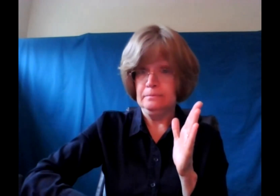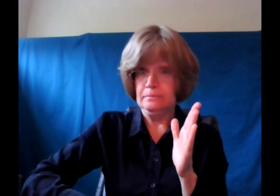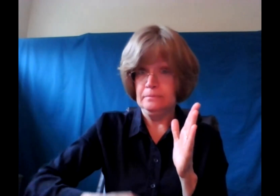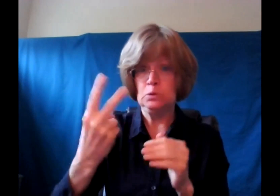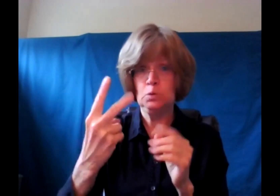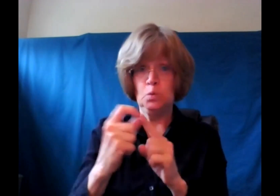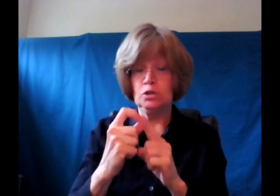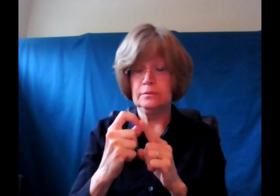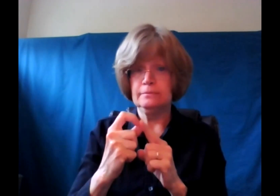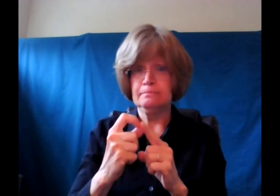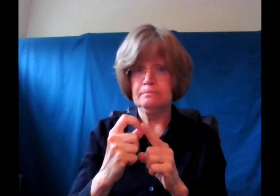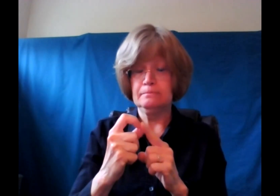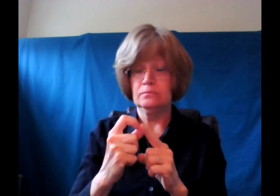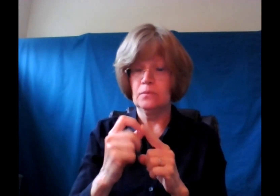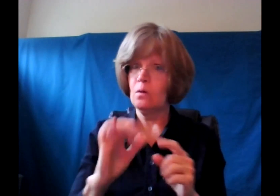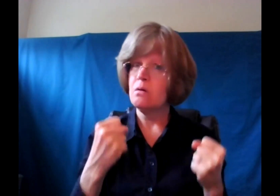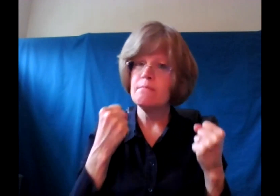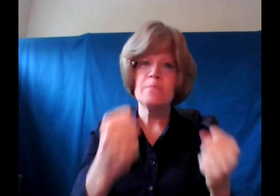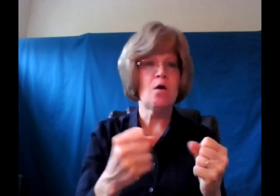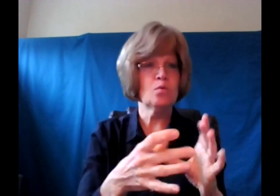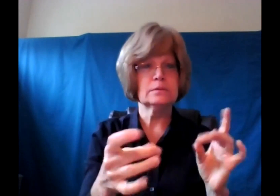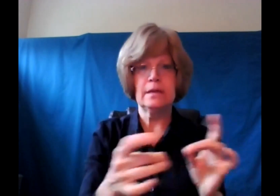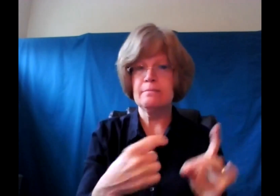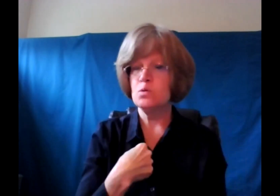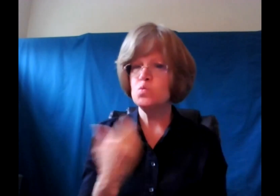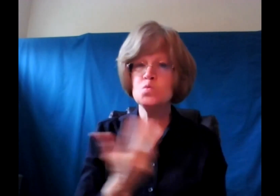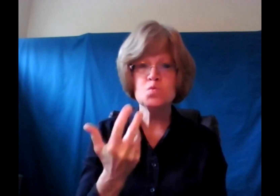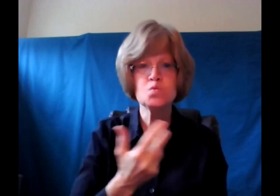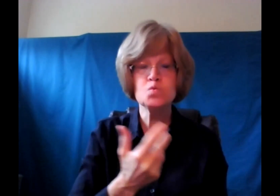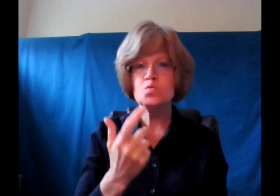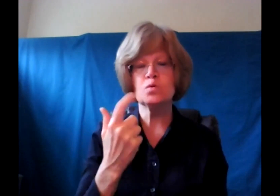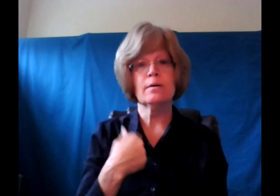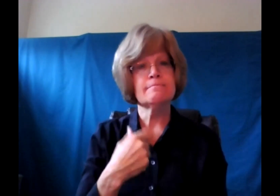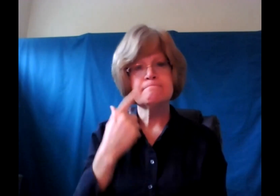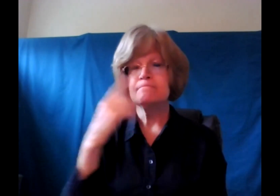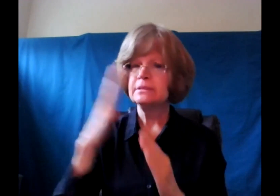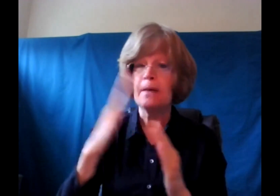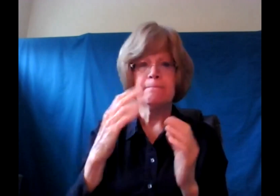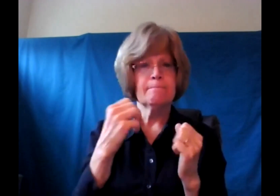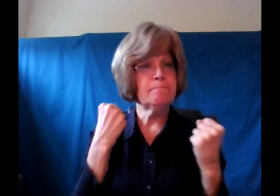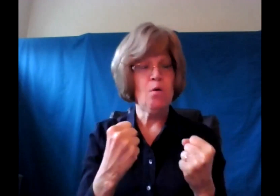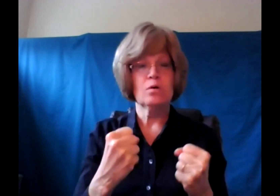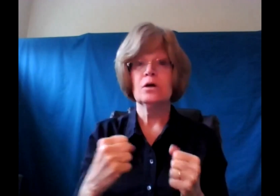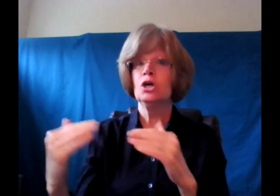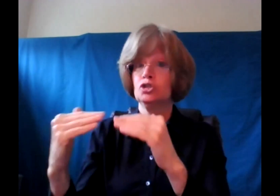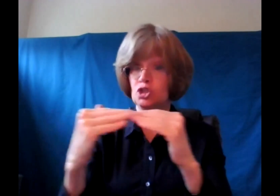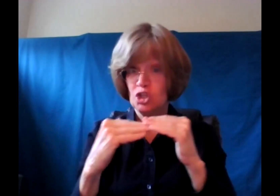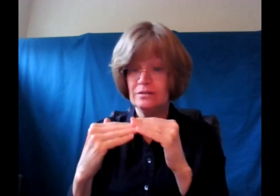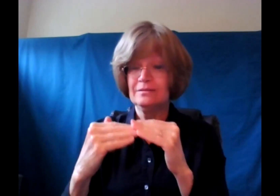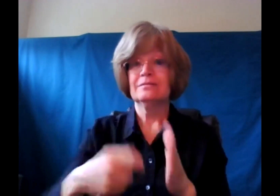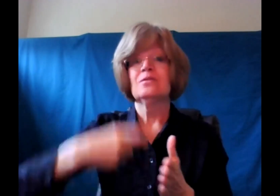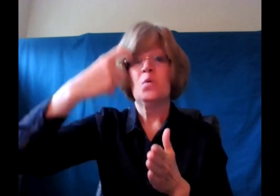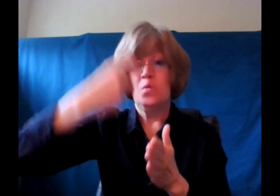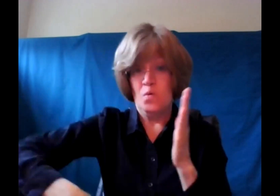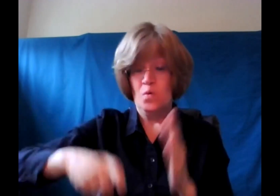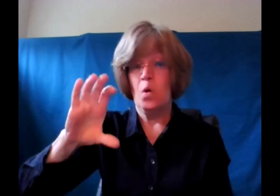words, one of the most powerful statements I thought of the annual conference, justice